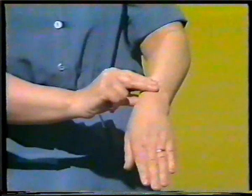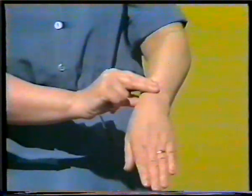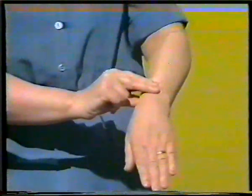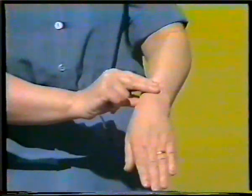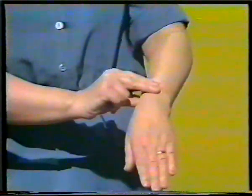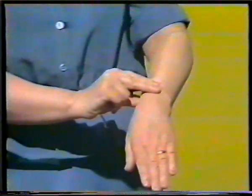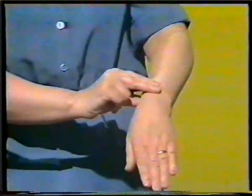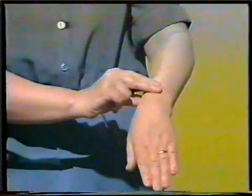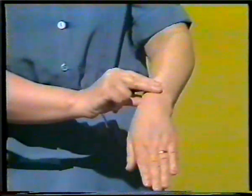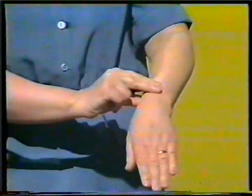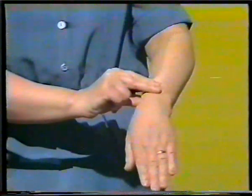pulse.